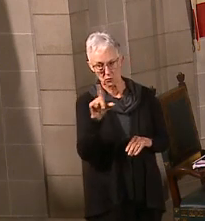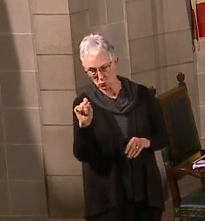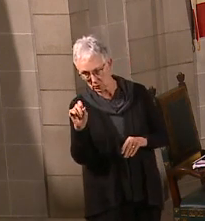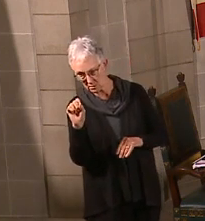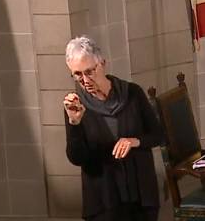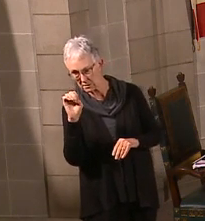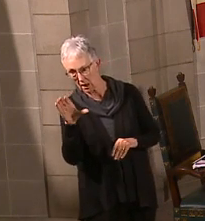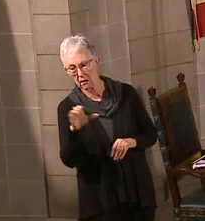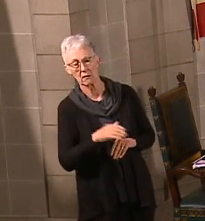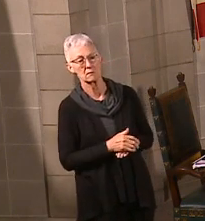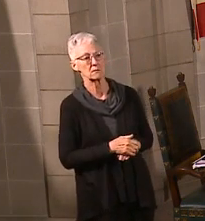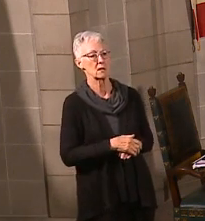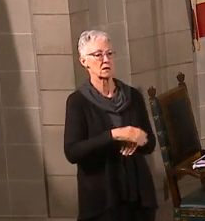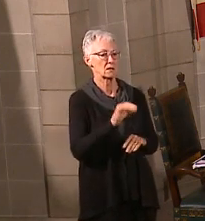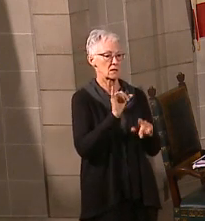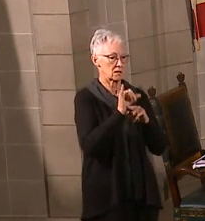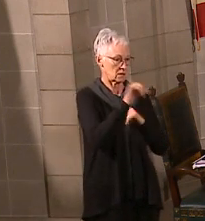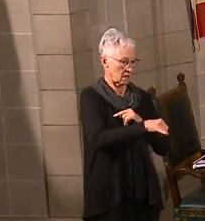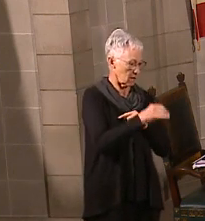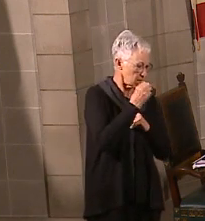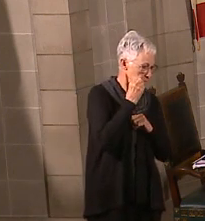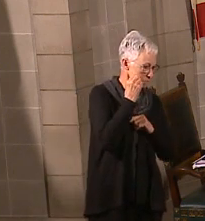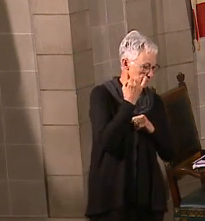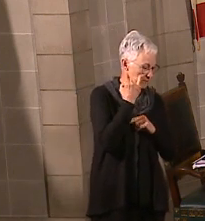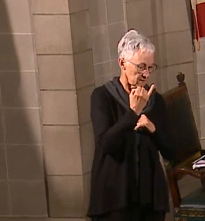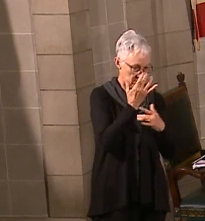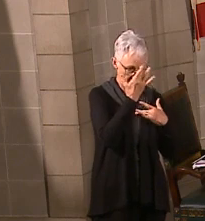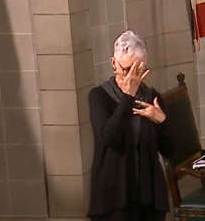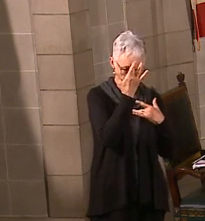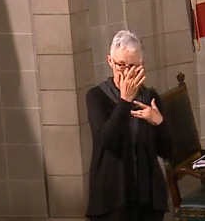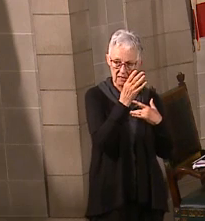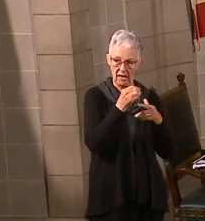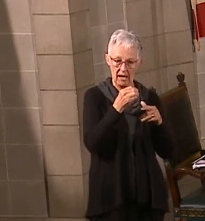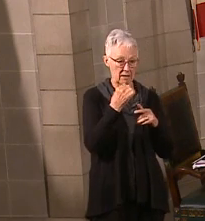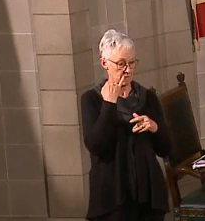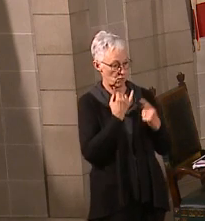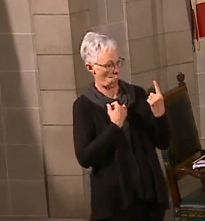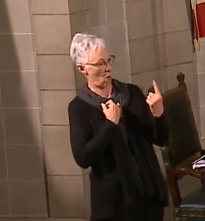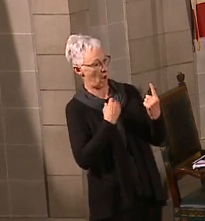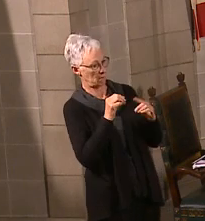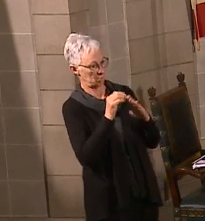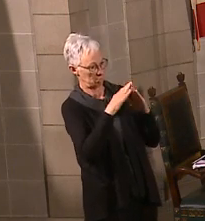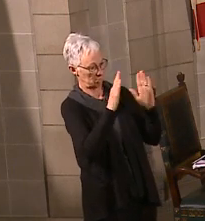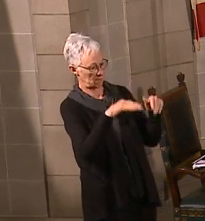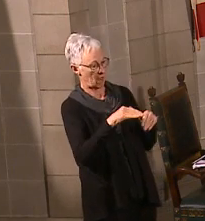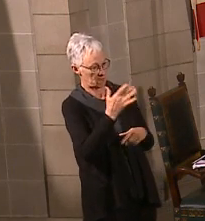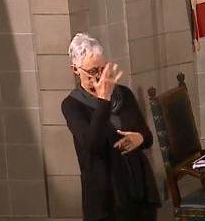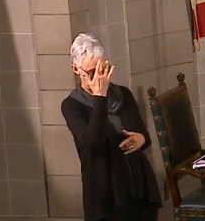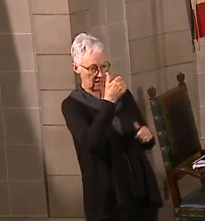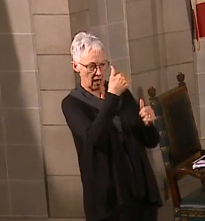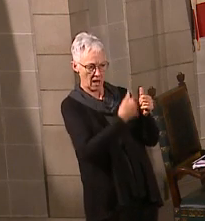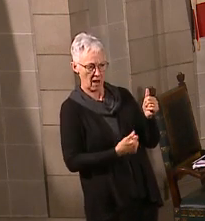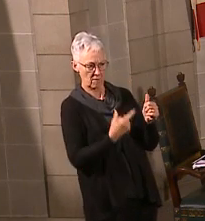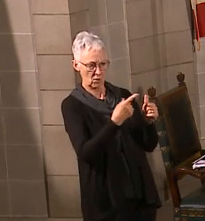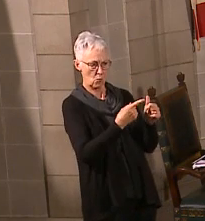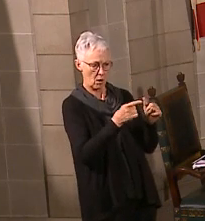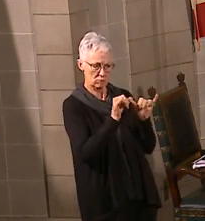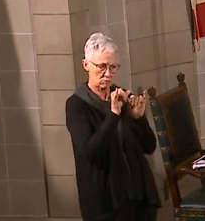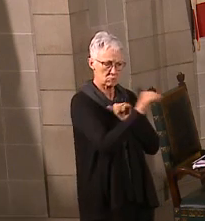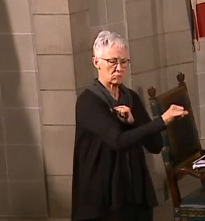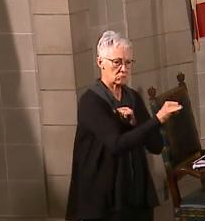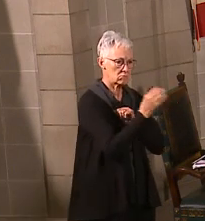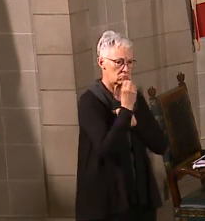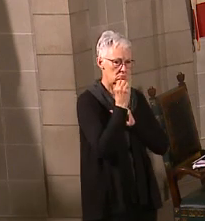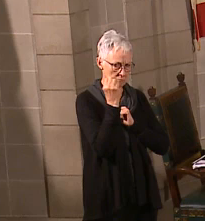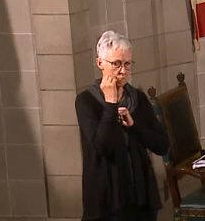20 seconds at a time. Staying home when you're sick, and everybody in your household stays home sick. That is sick. Everybody staying home in your household when somebody's